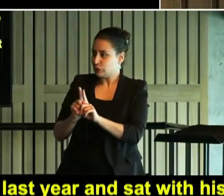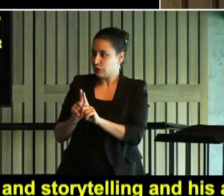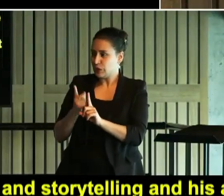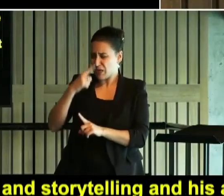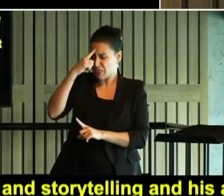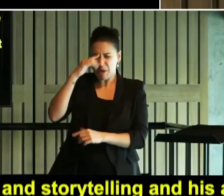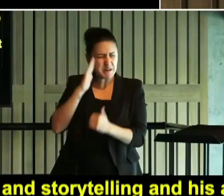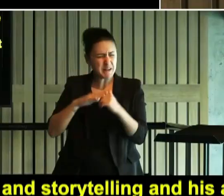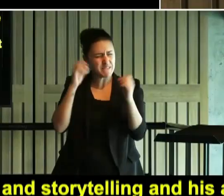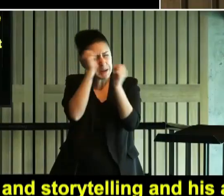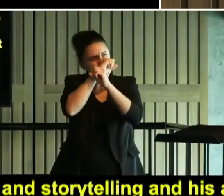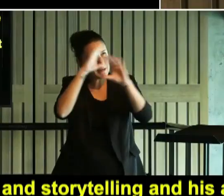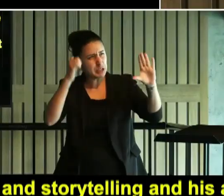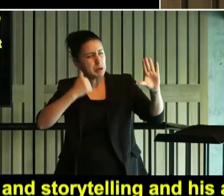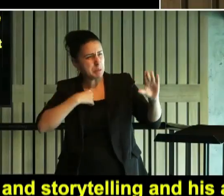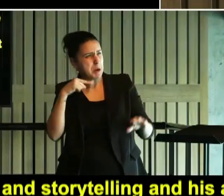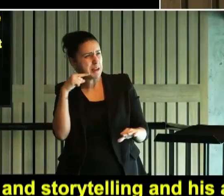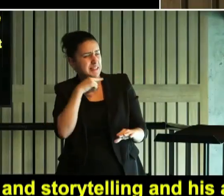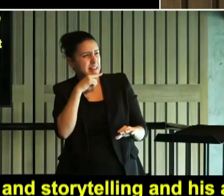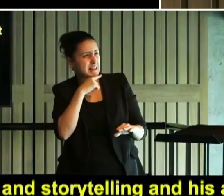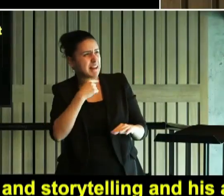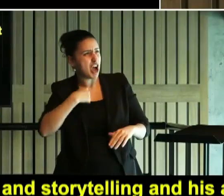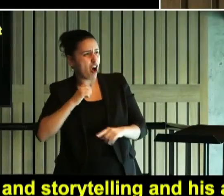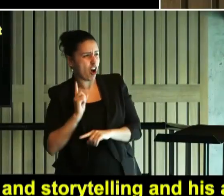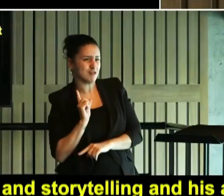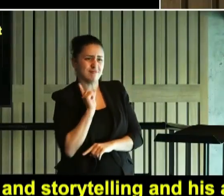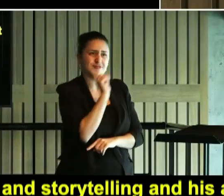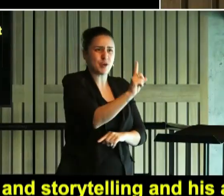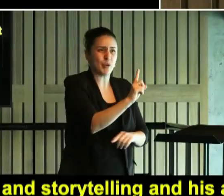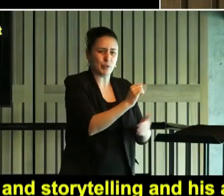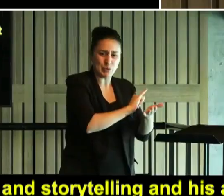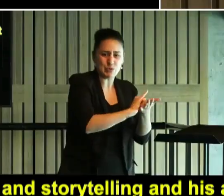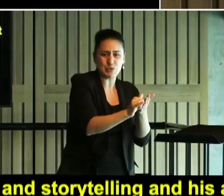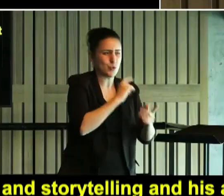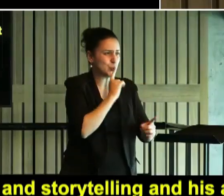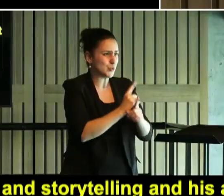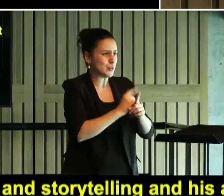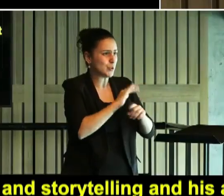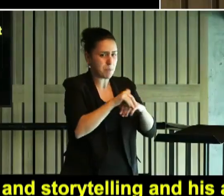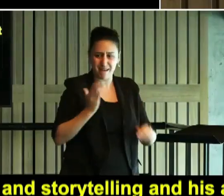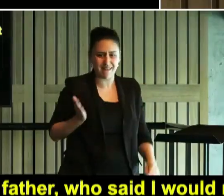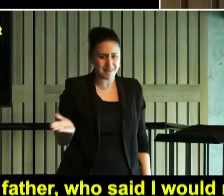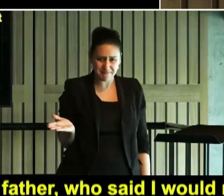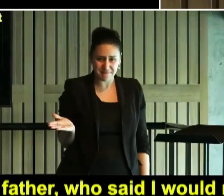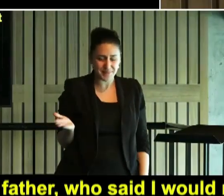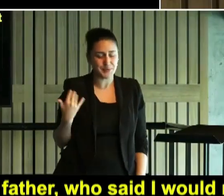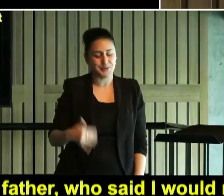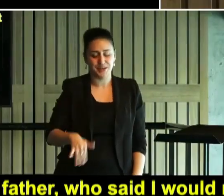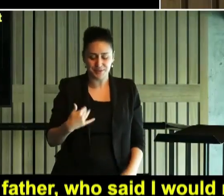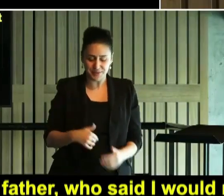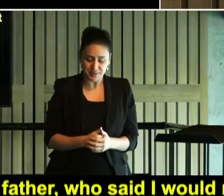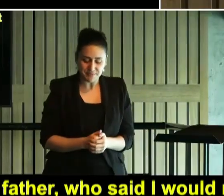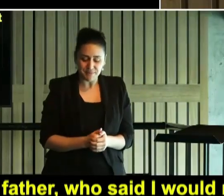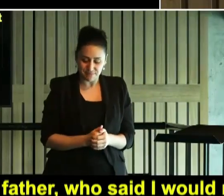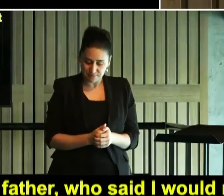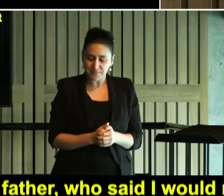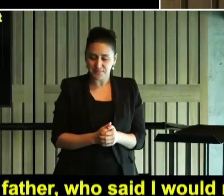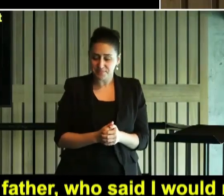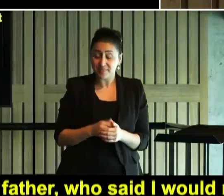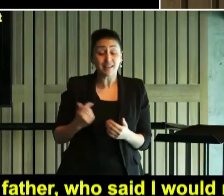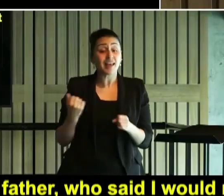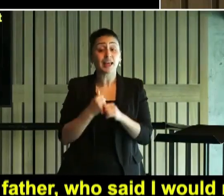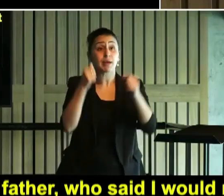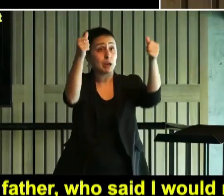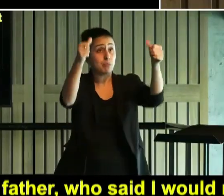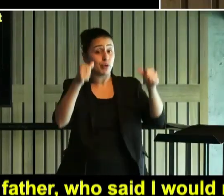York talking about my son's achievements at the UN. And so he got to do that. And young Joe, we had his posters with QR codes